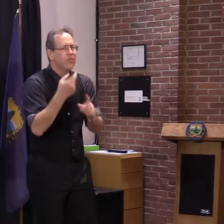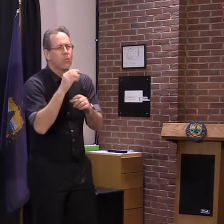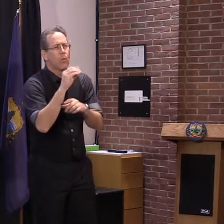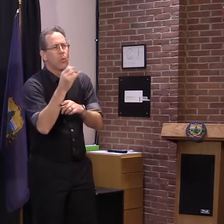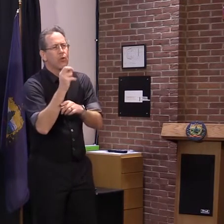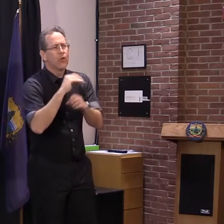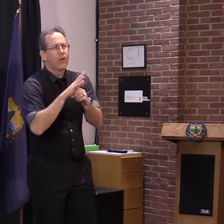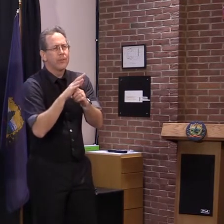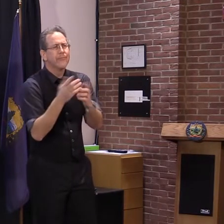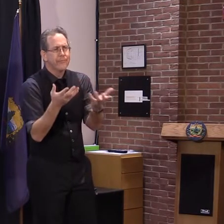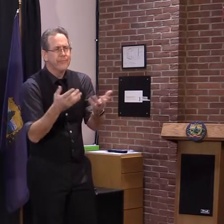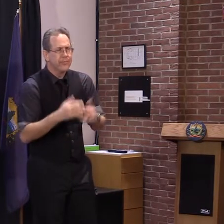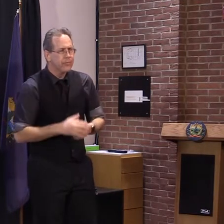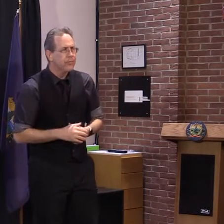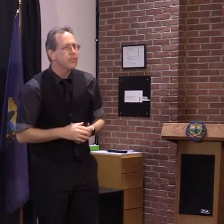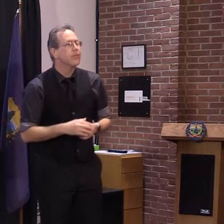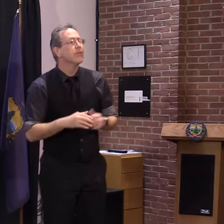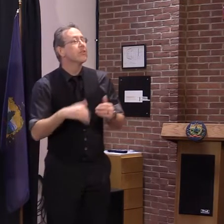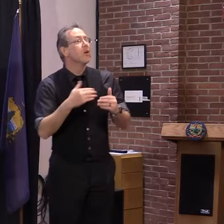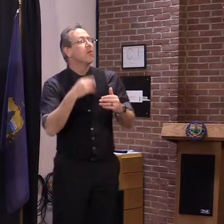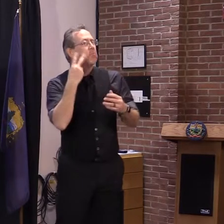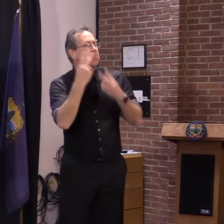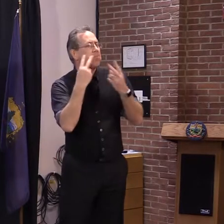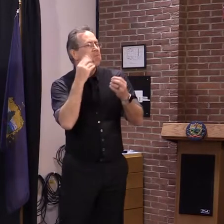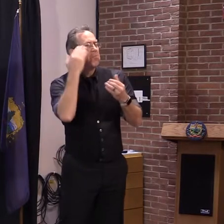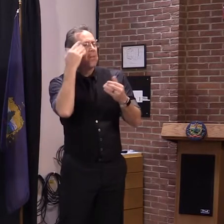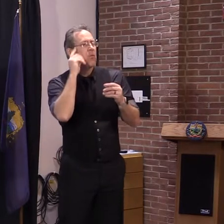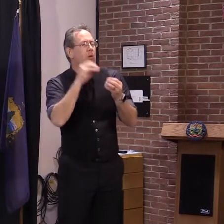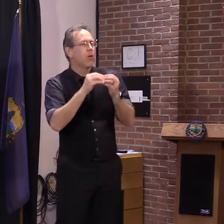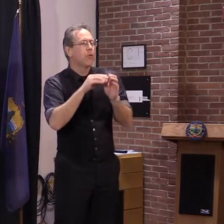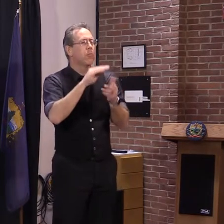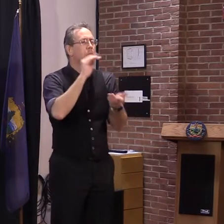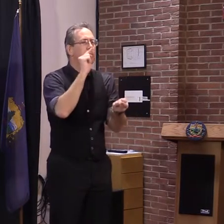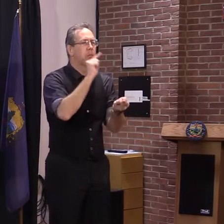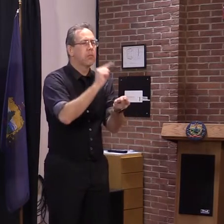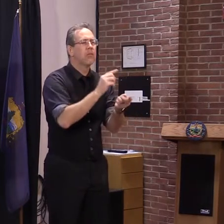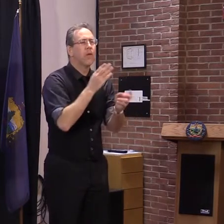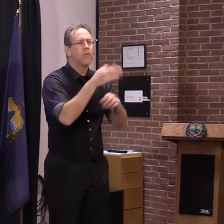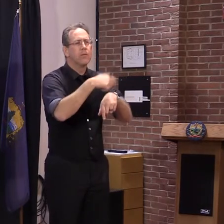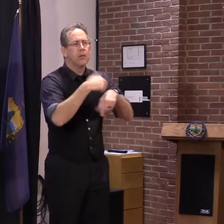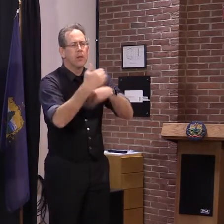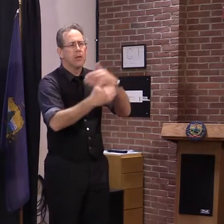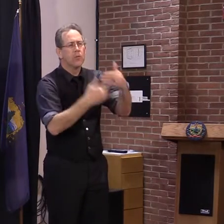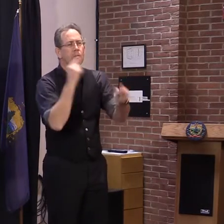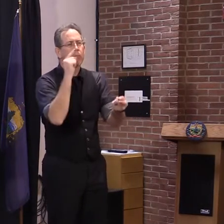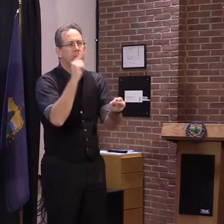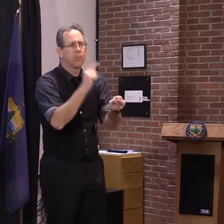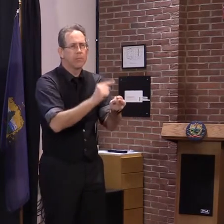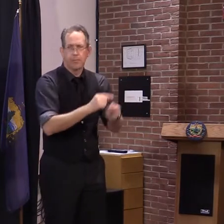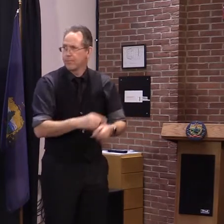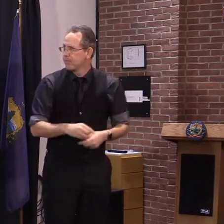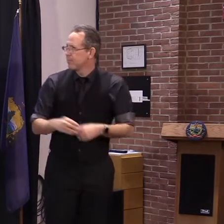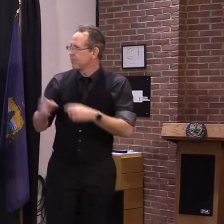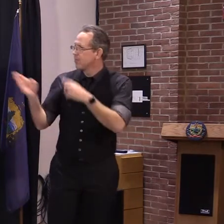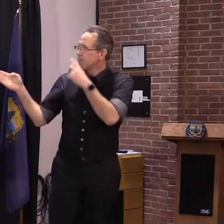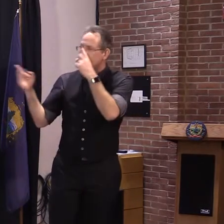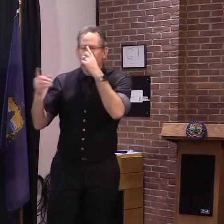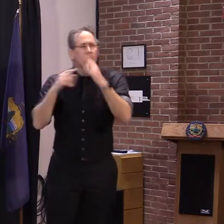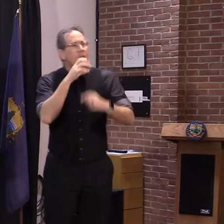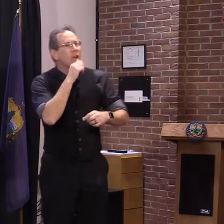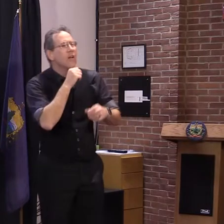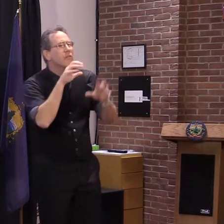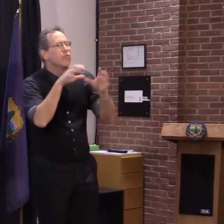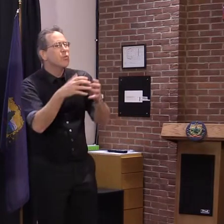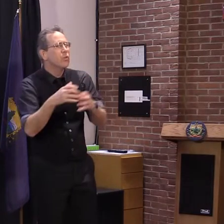and we expect them to get even lower as we continue forward. Testing is down about 6.7%. But with the rate of